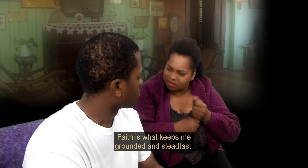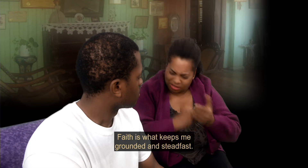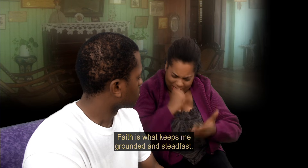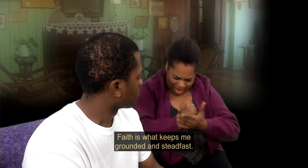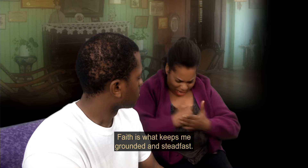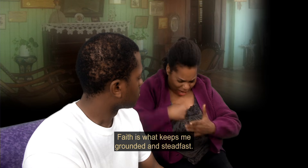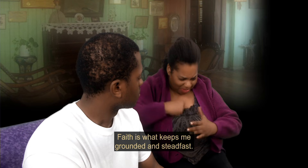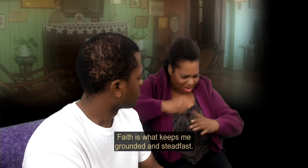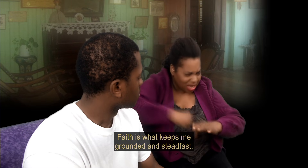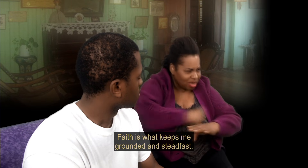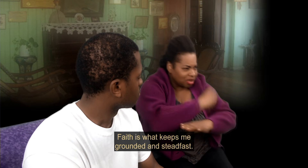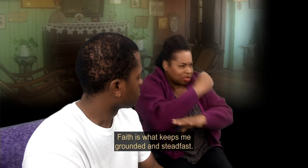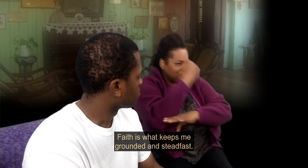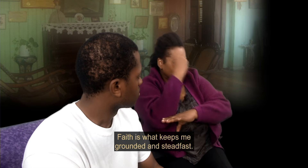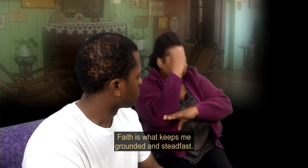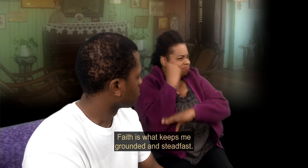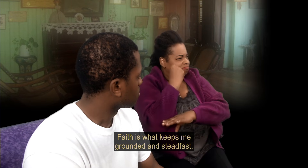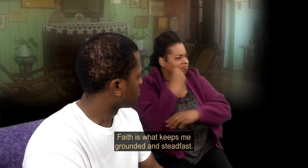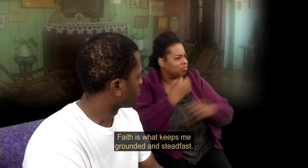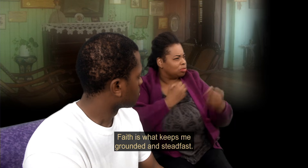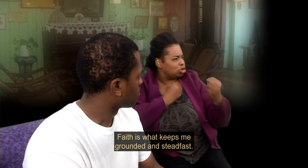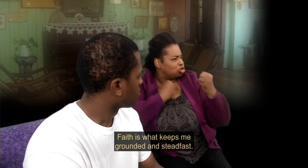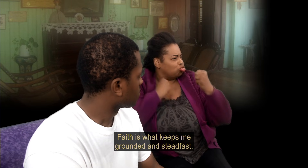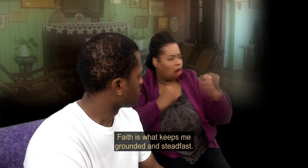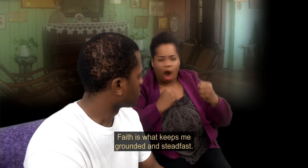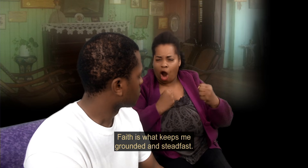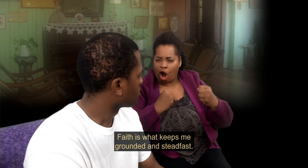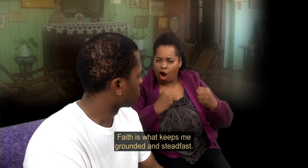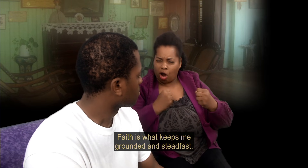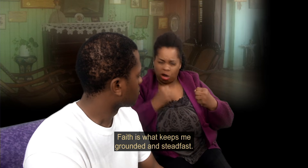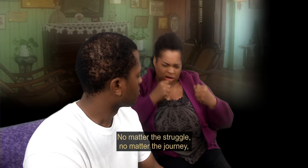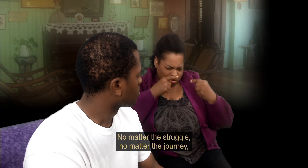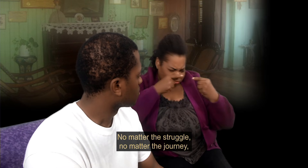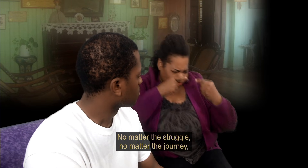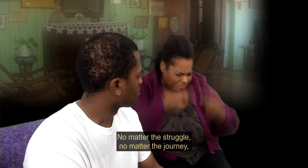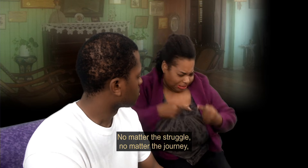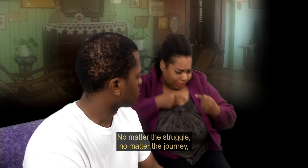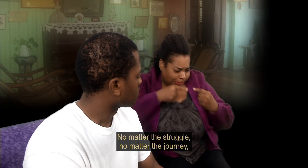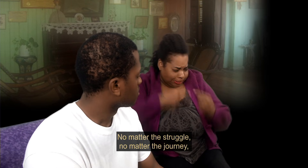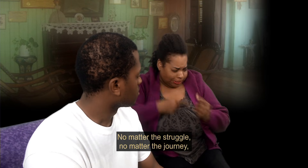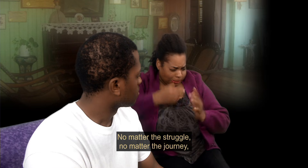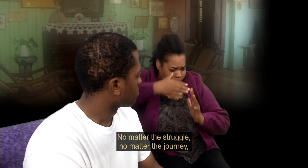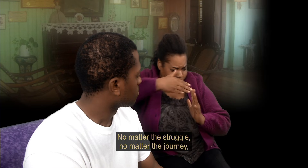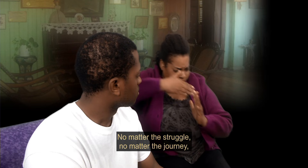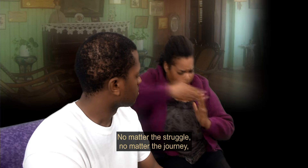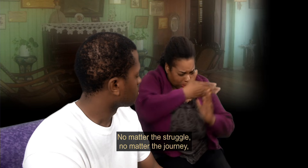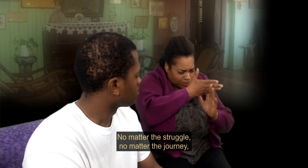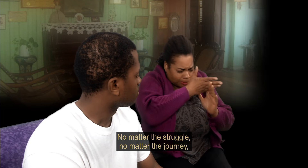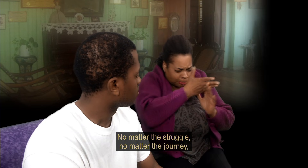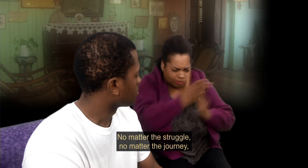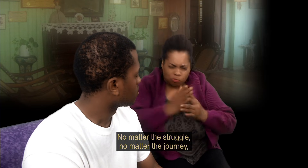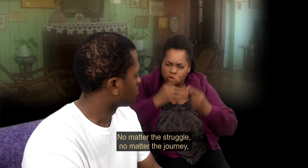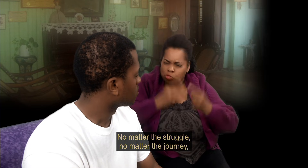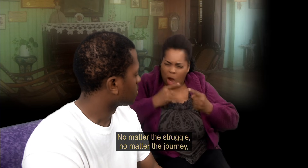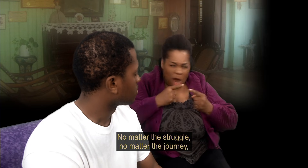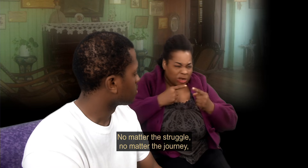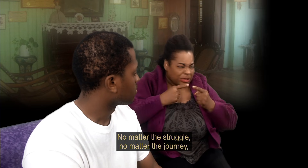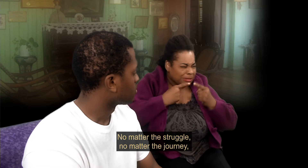Faith is what keeps me grounded and steadfast, no matter the struggle, no matter the journey.